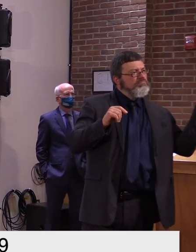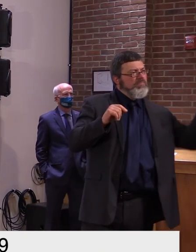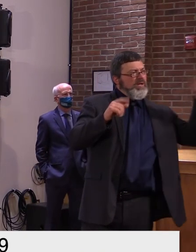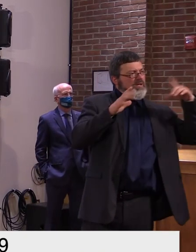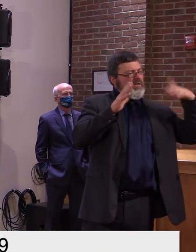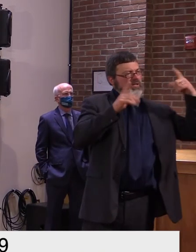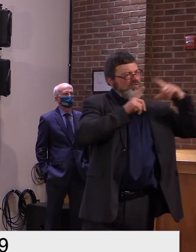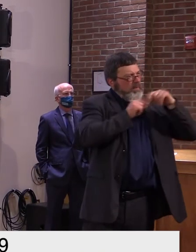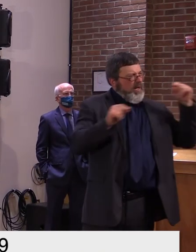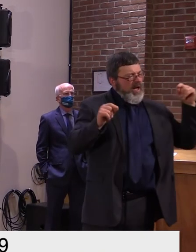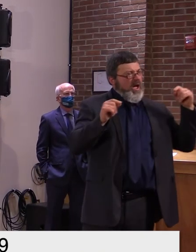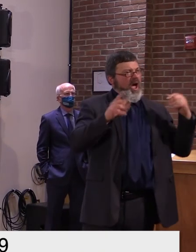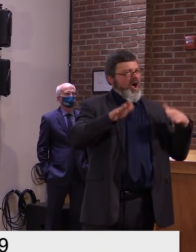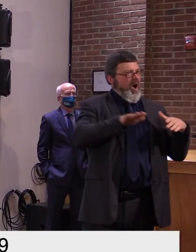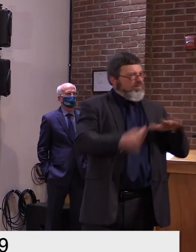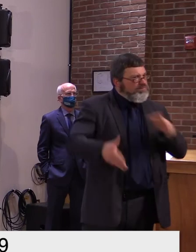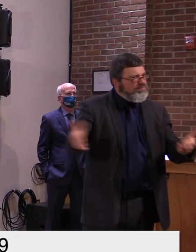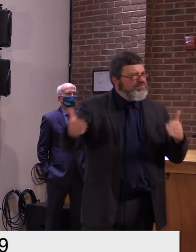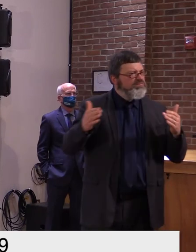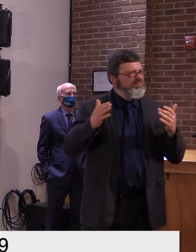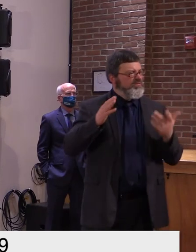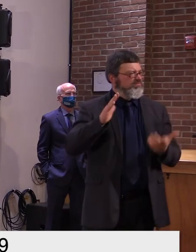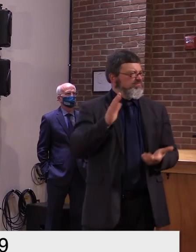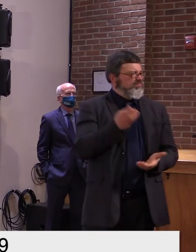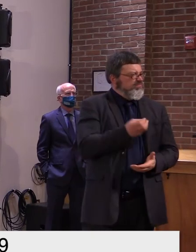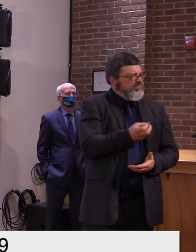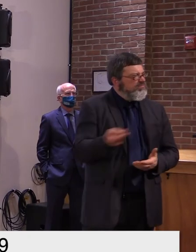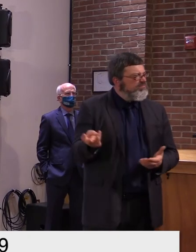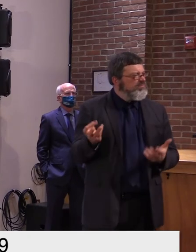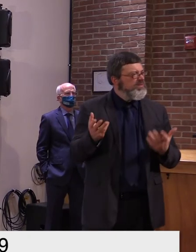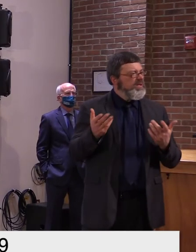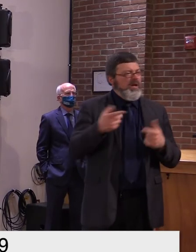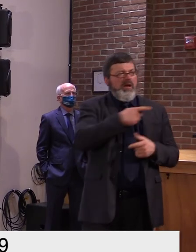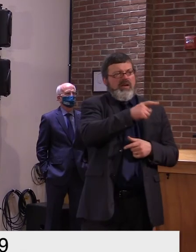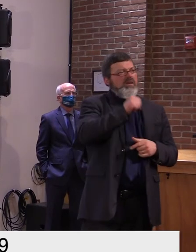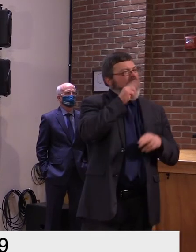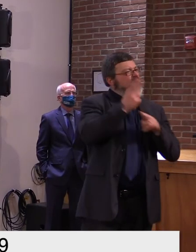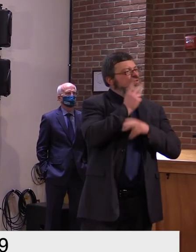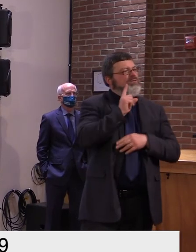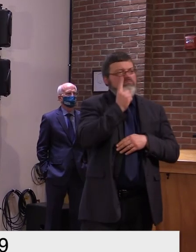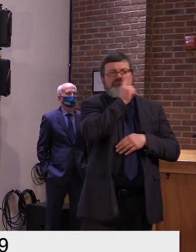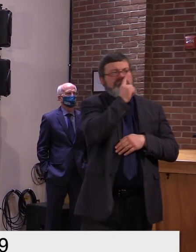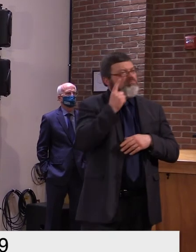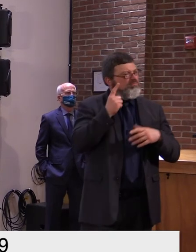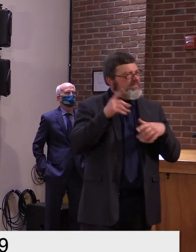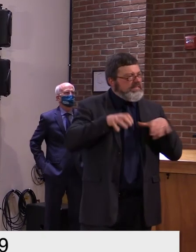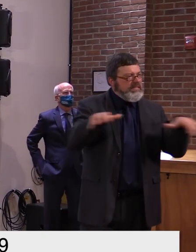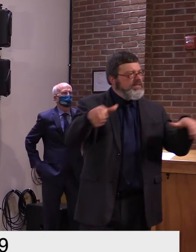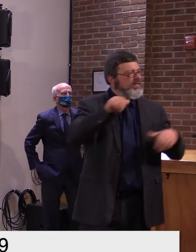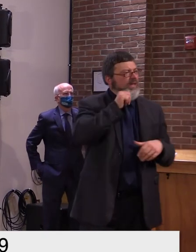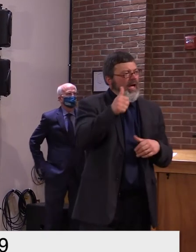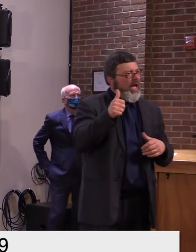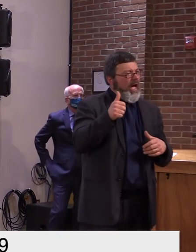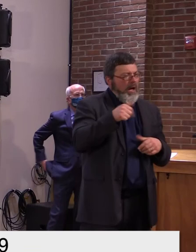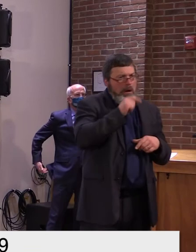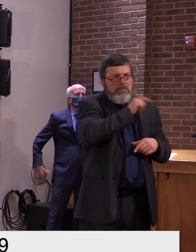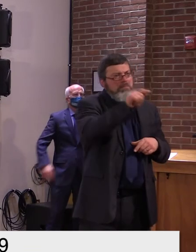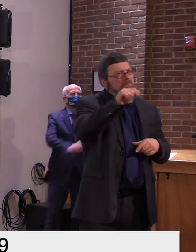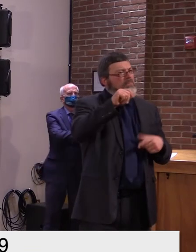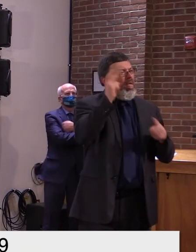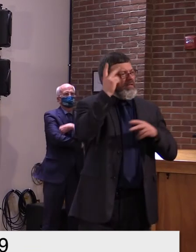using PCR tests on everyone. And if they have no symptoms, they're not considered sick or